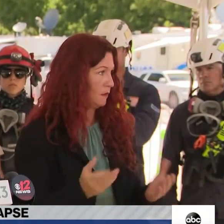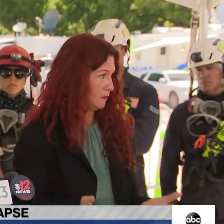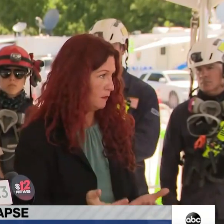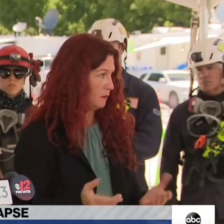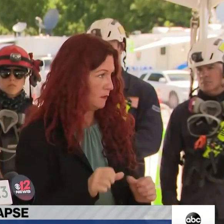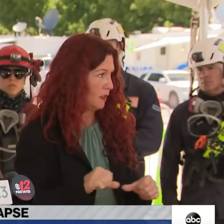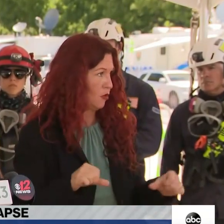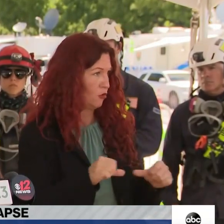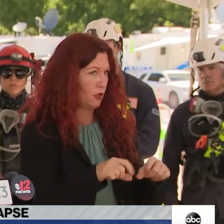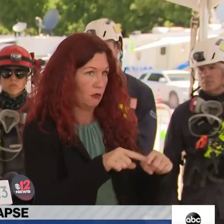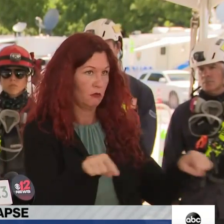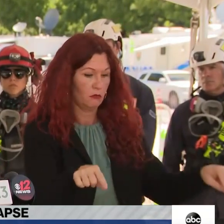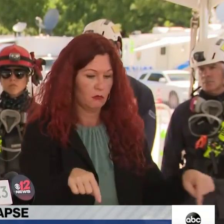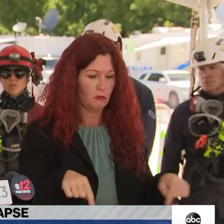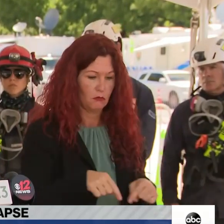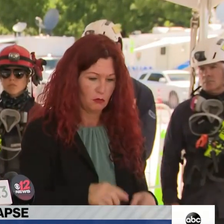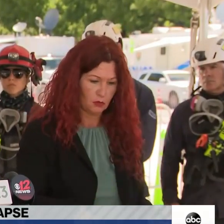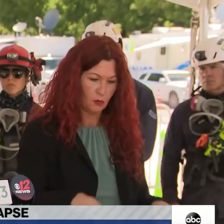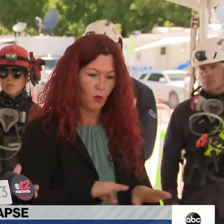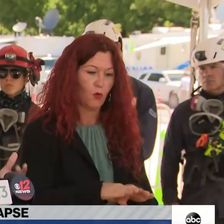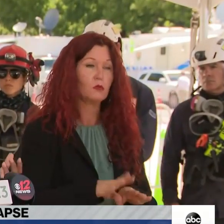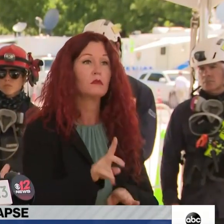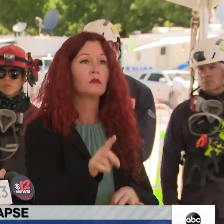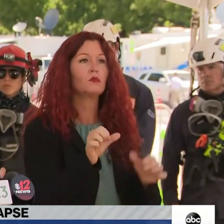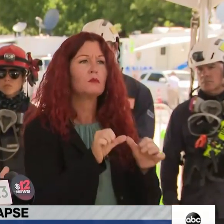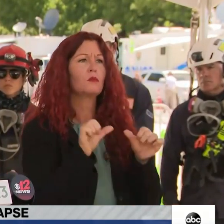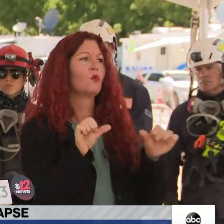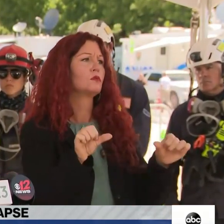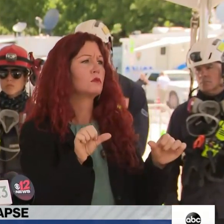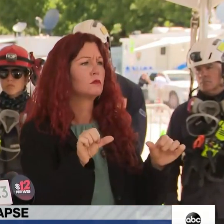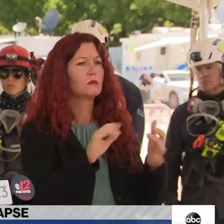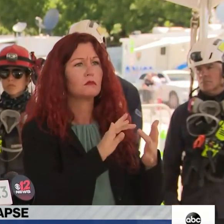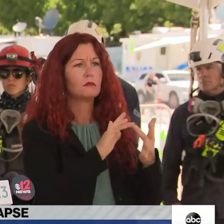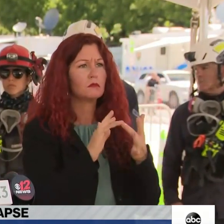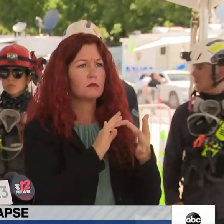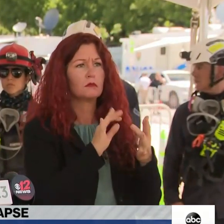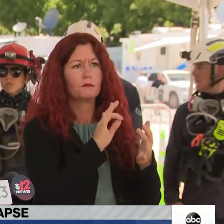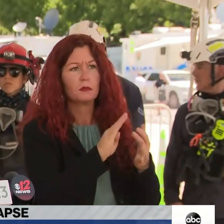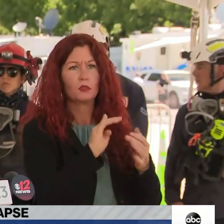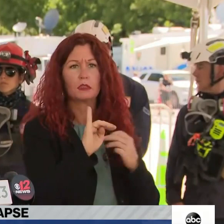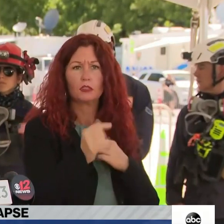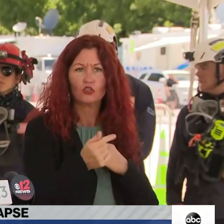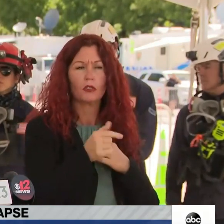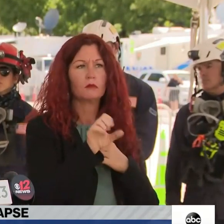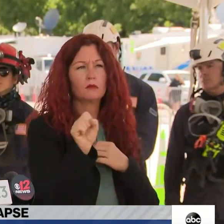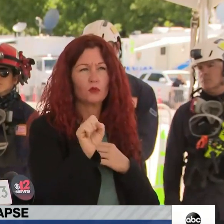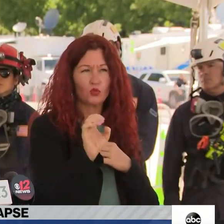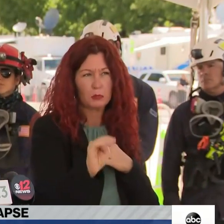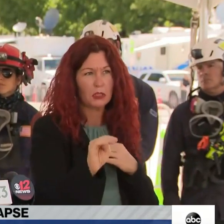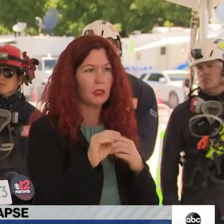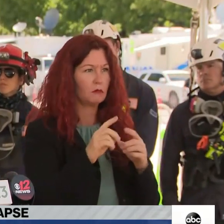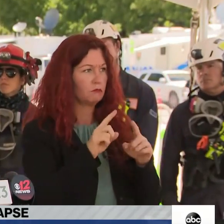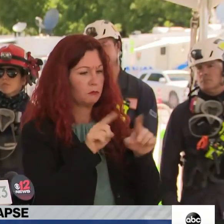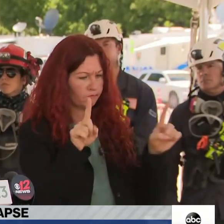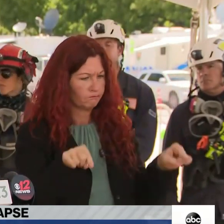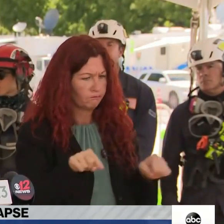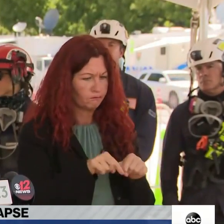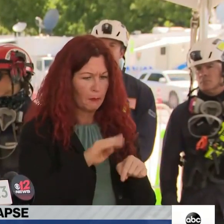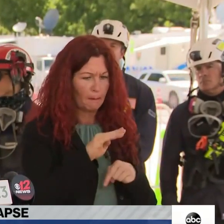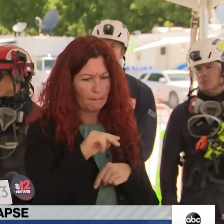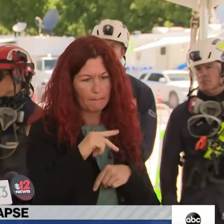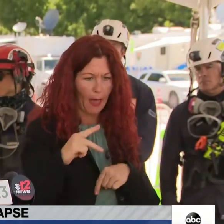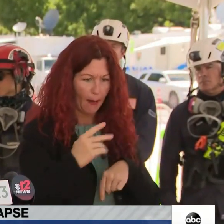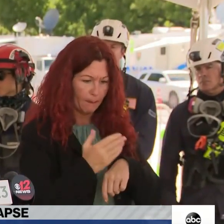updated and has been posted on social media, and we're working very closely with the Surfside Police Department to ensure traffic enhances for the